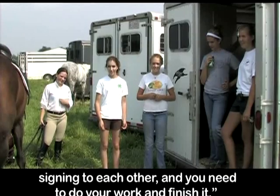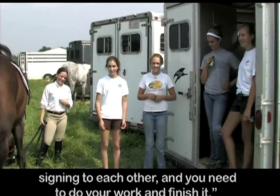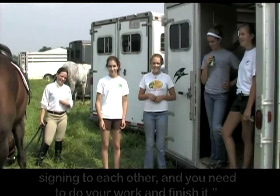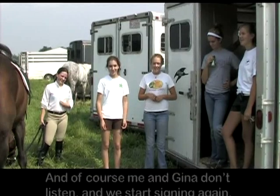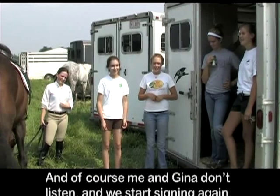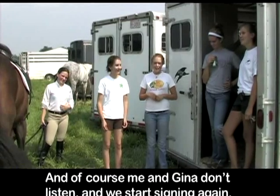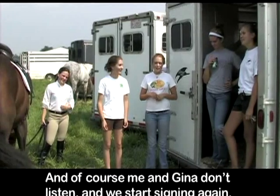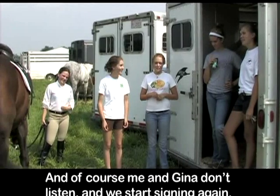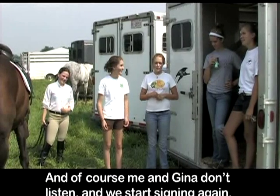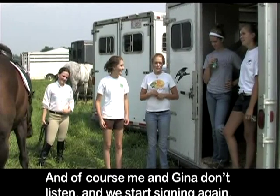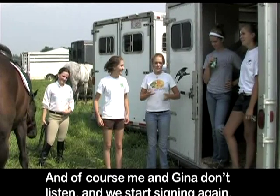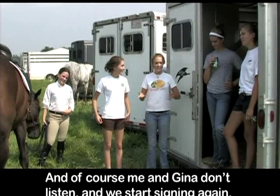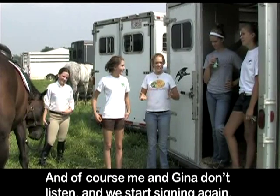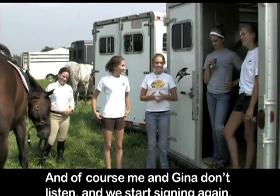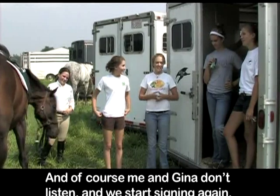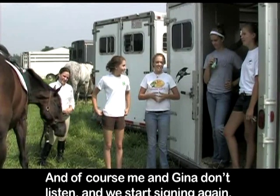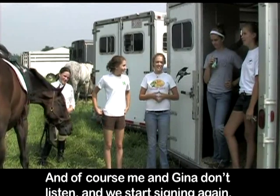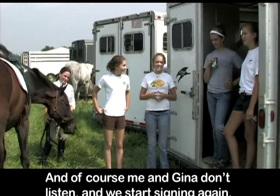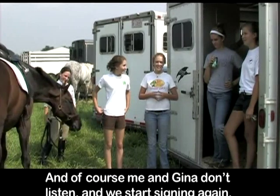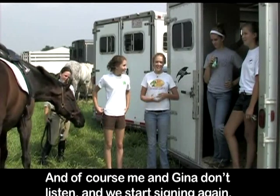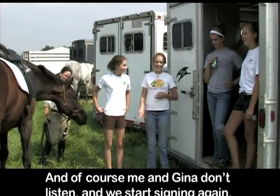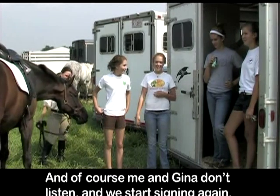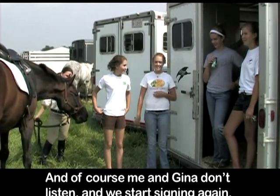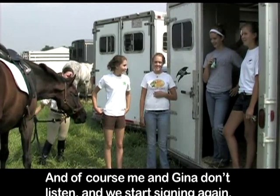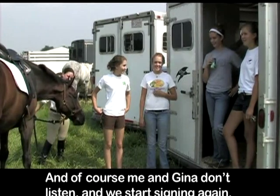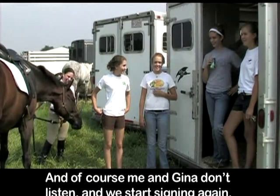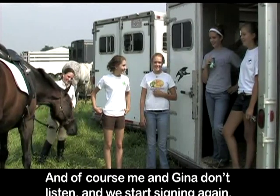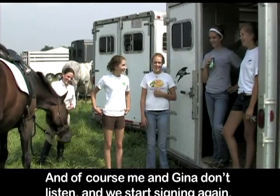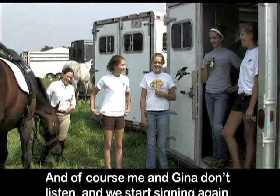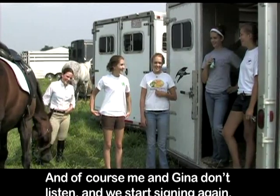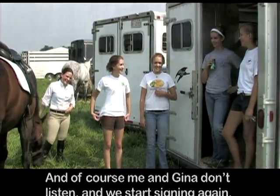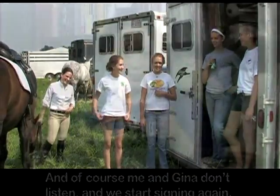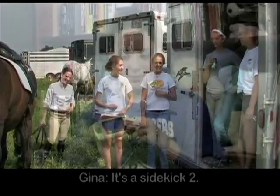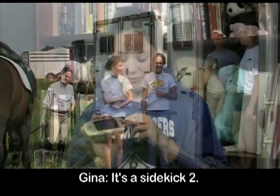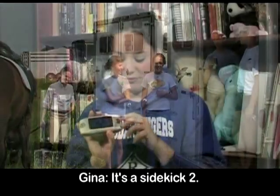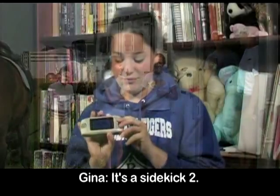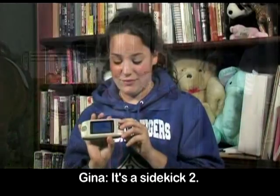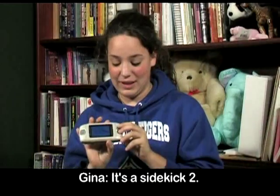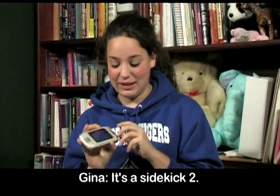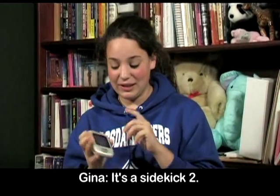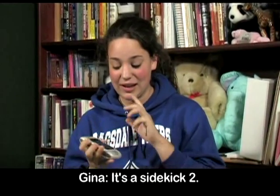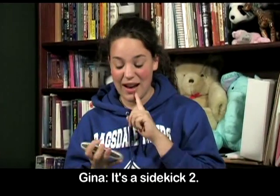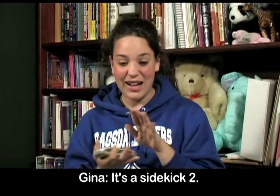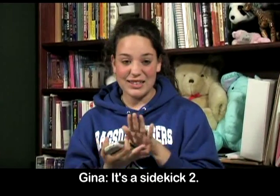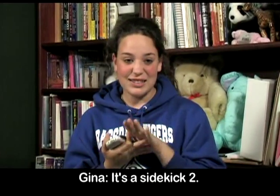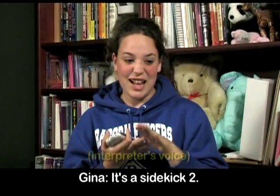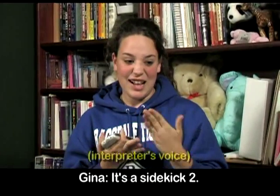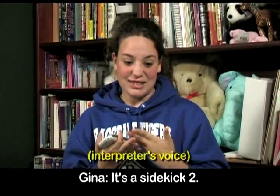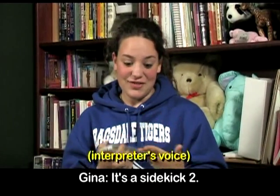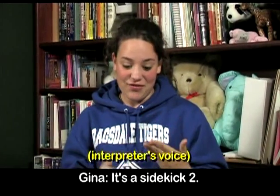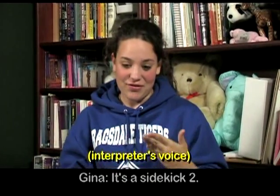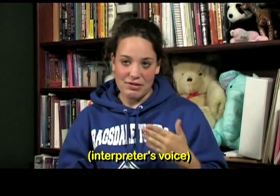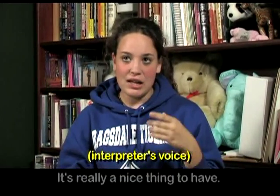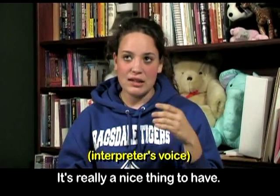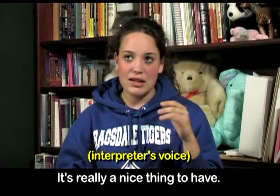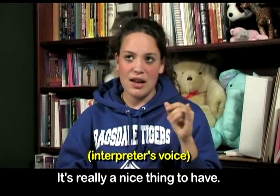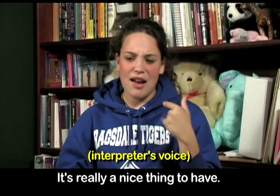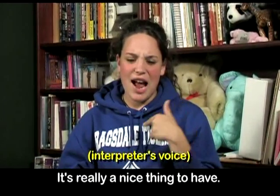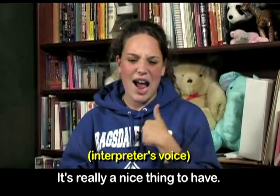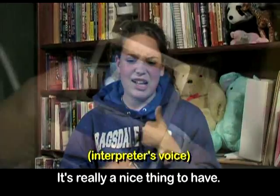it. And of course, me and Gia don't listen, and we start signing again. It's a sidekick too. It's really a